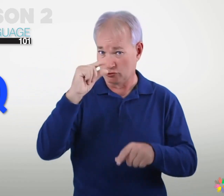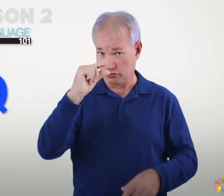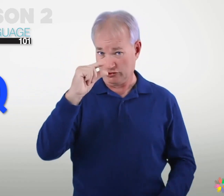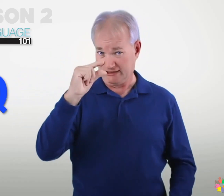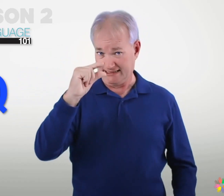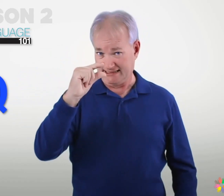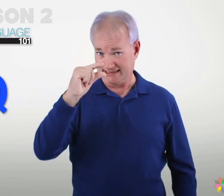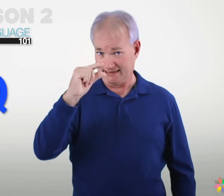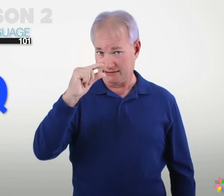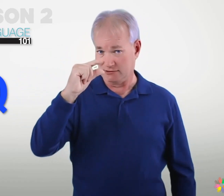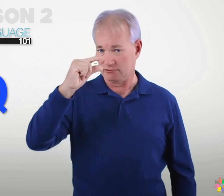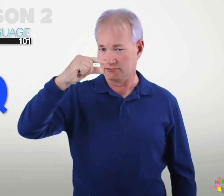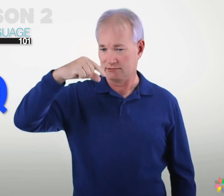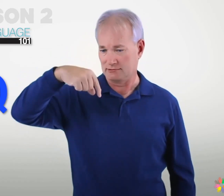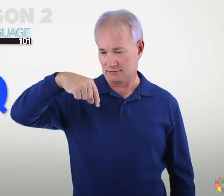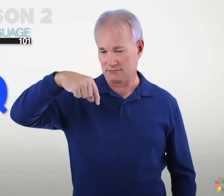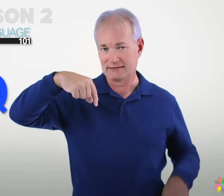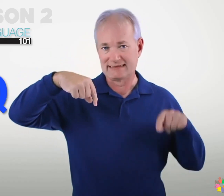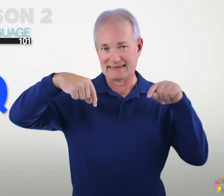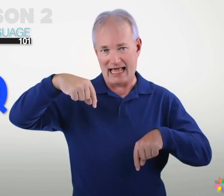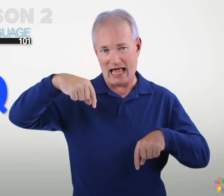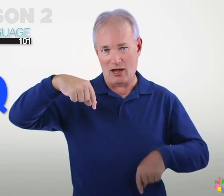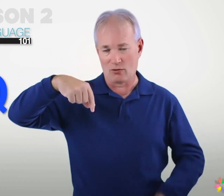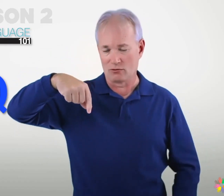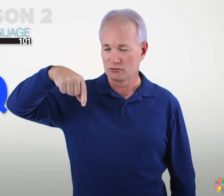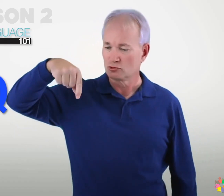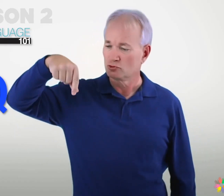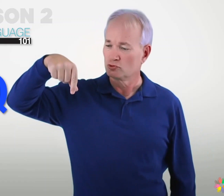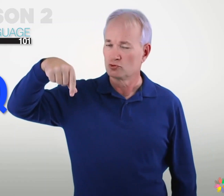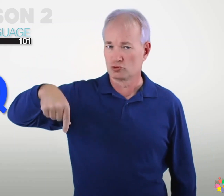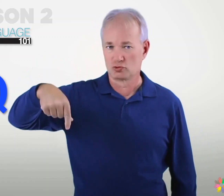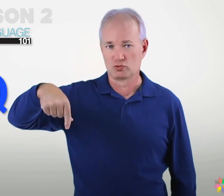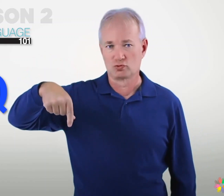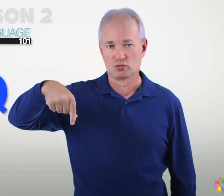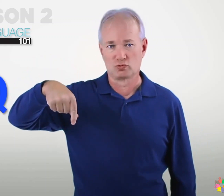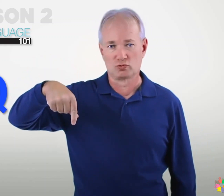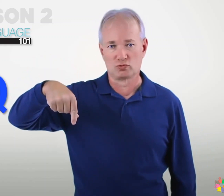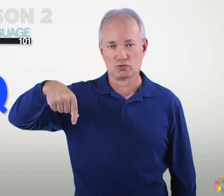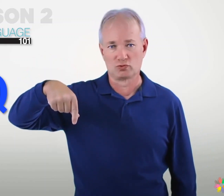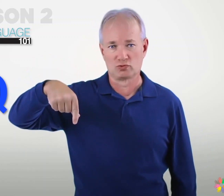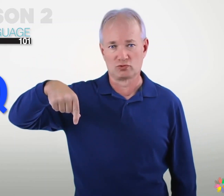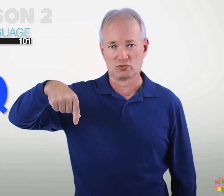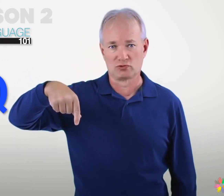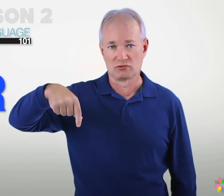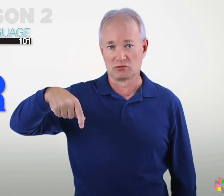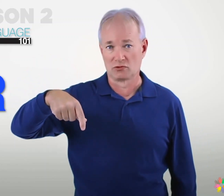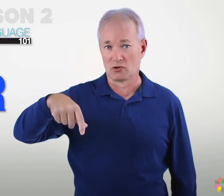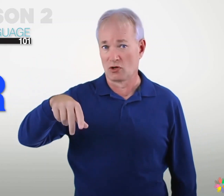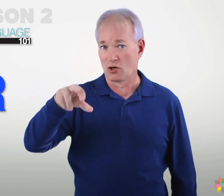Q. Q also looks like G, except it's upside down. Q.